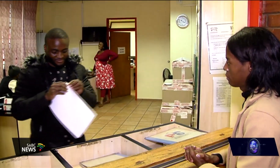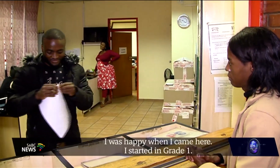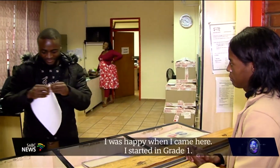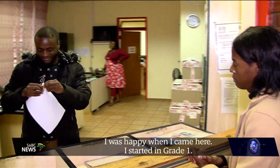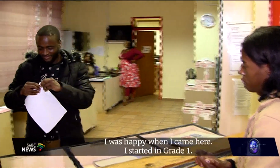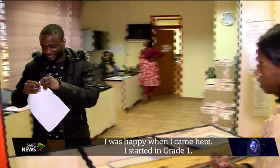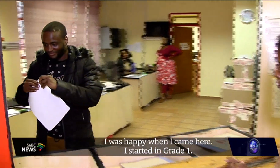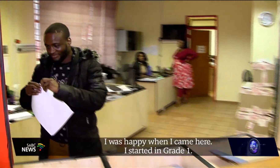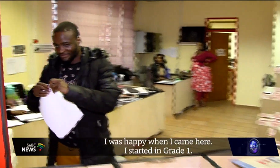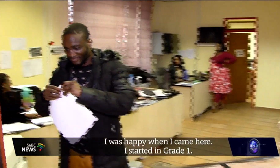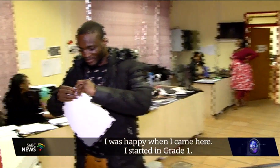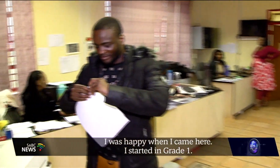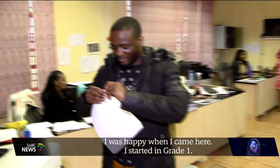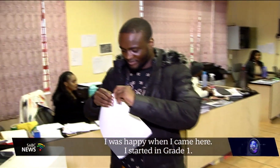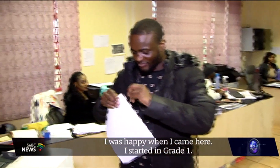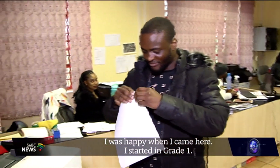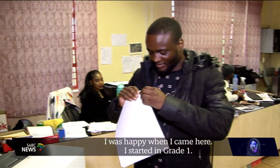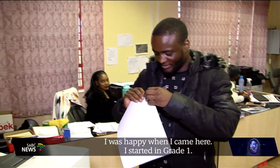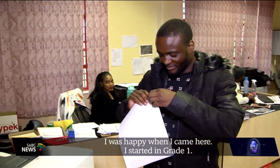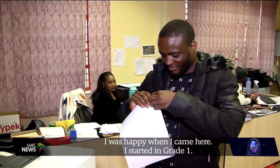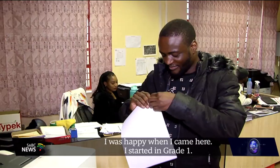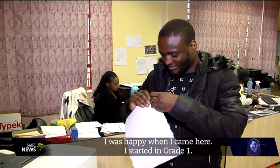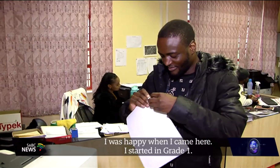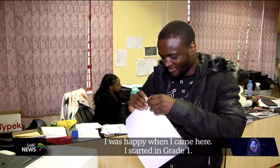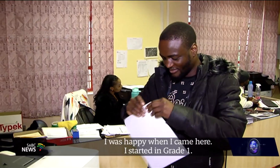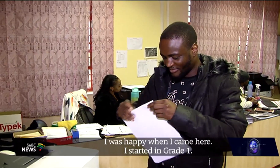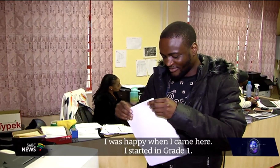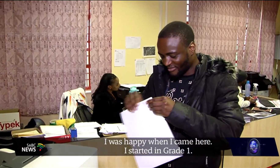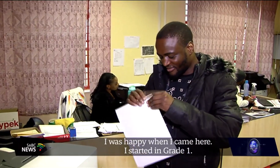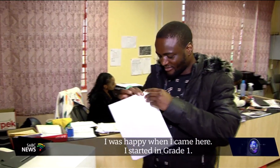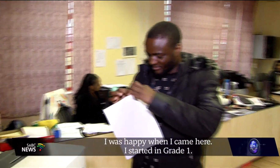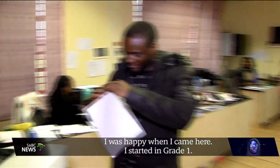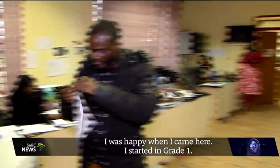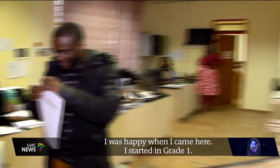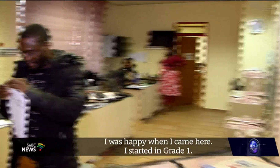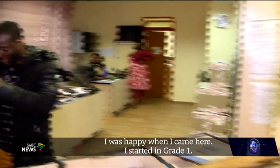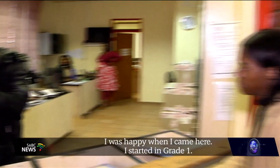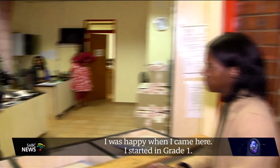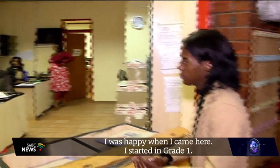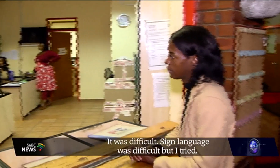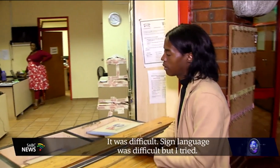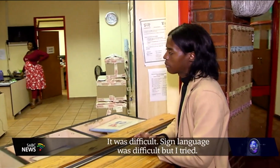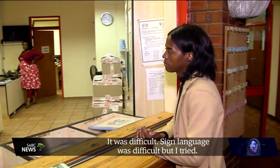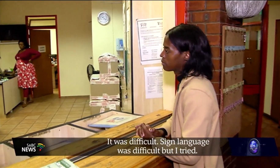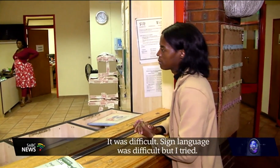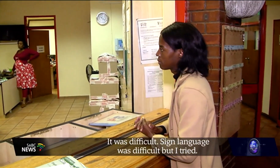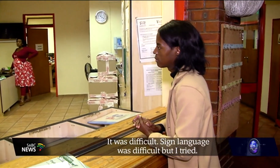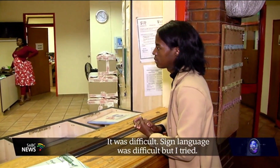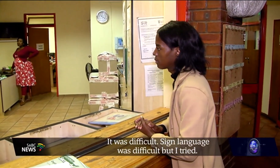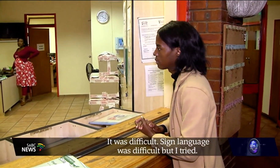I was happy when I came and joined Sizwile. Growing up, I started in grade 1. Yeah, it was difficult. Sign